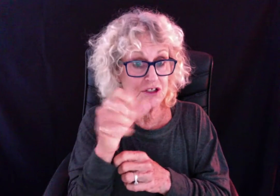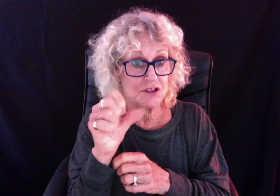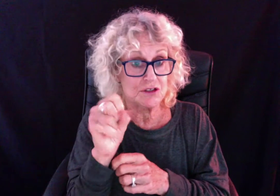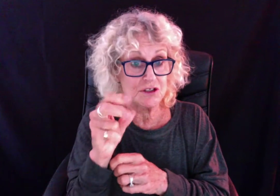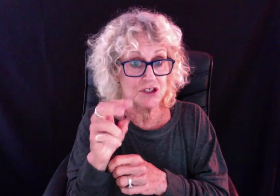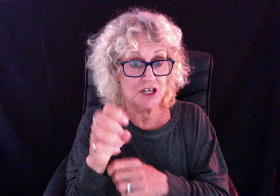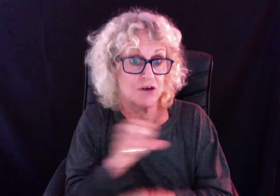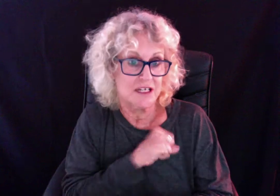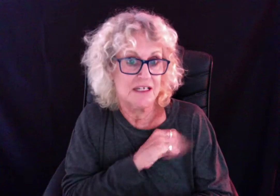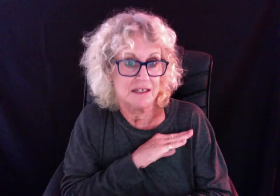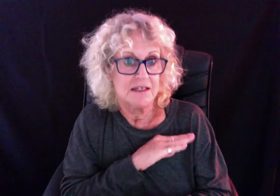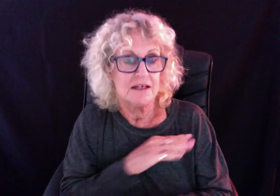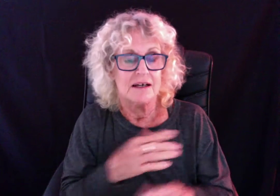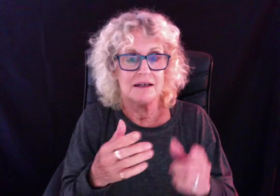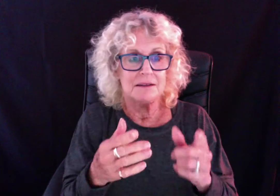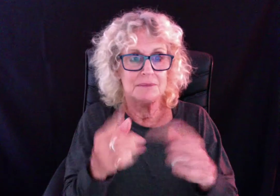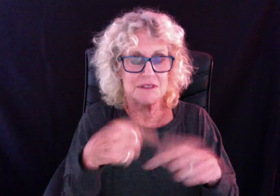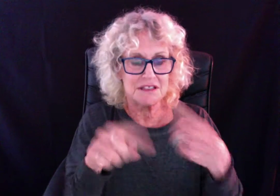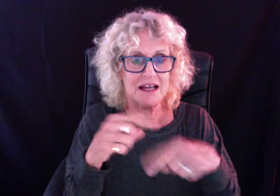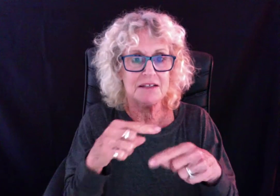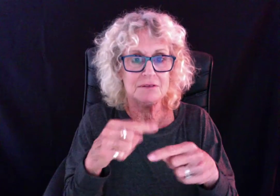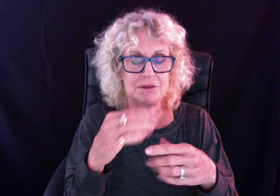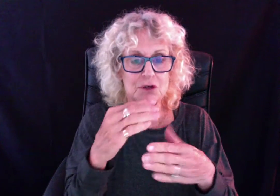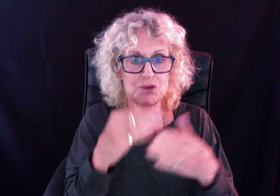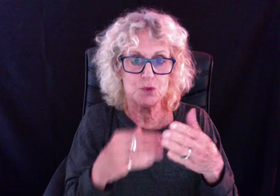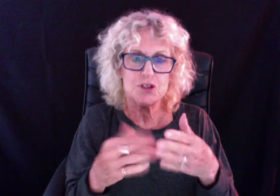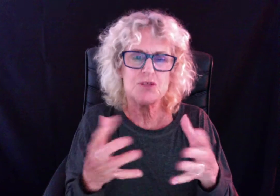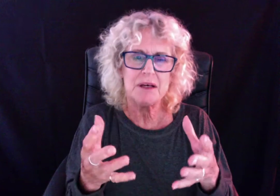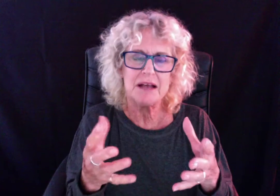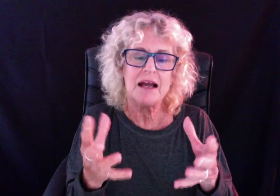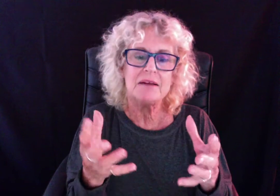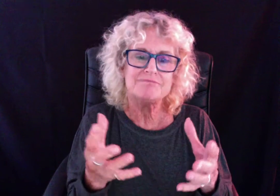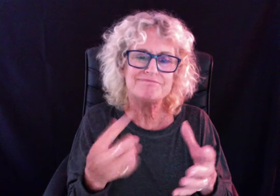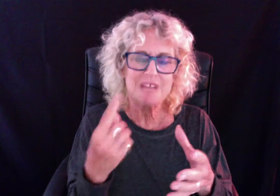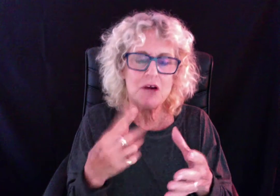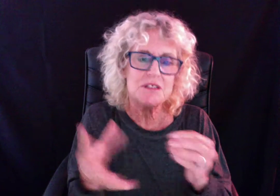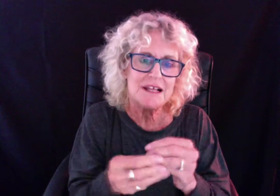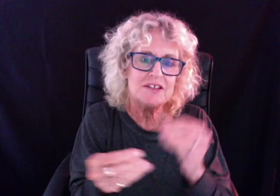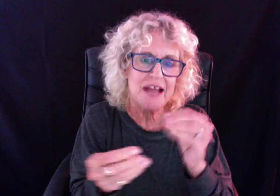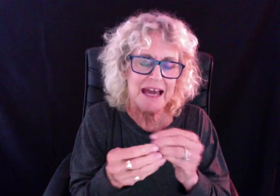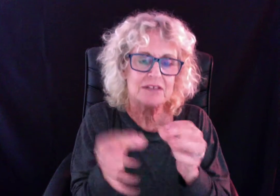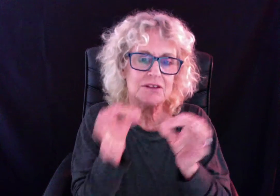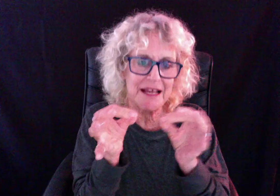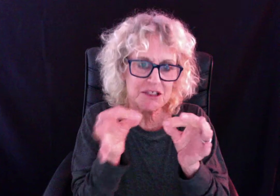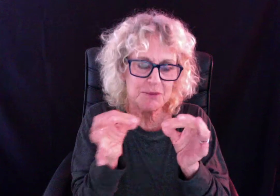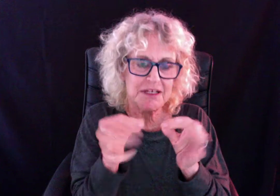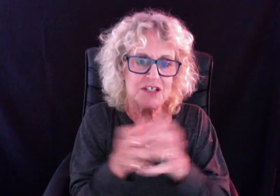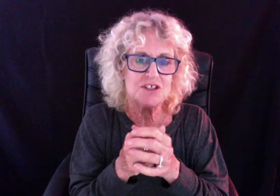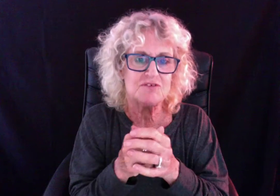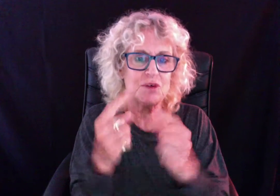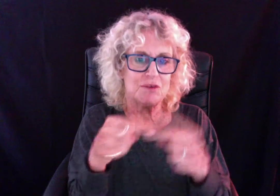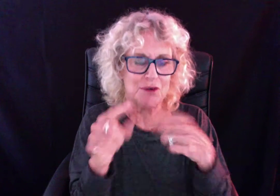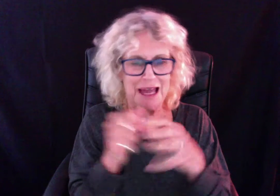watched Sherry sign those words, but I always like to add a little explanation for the